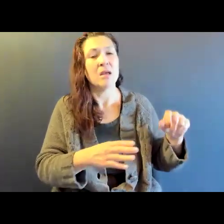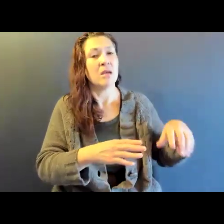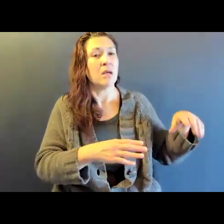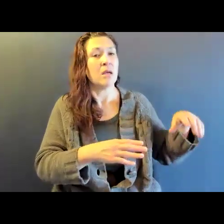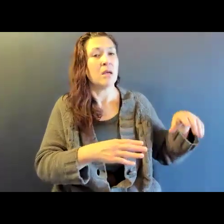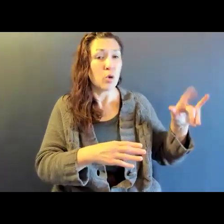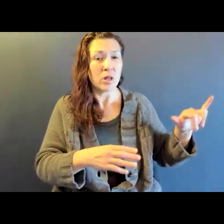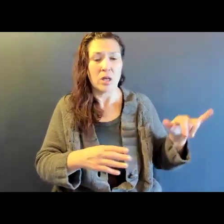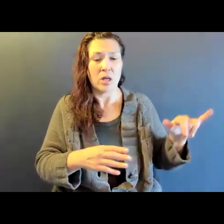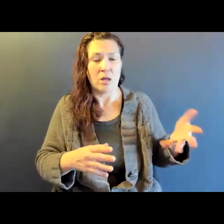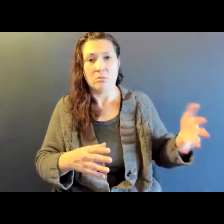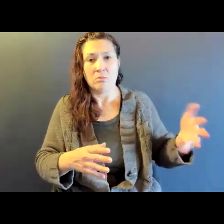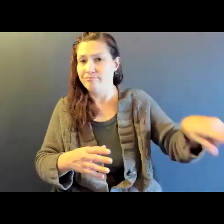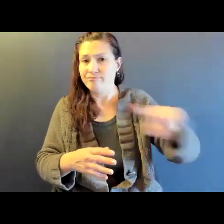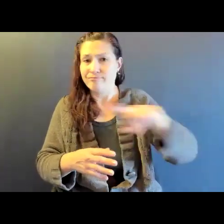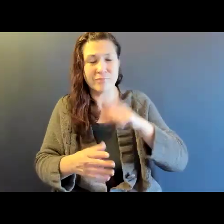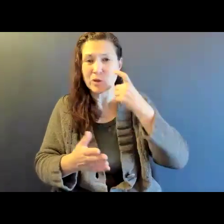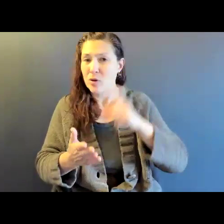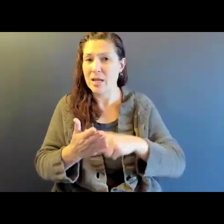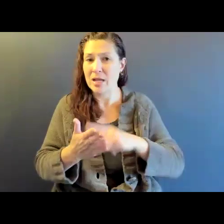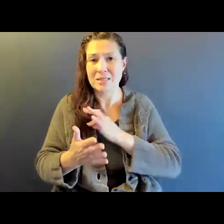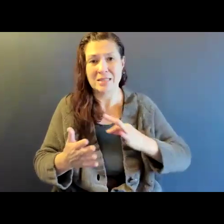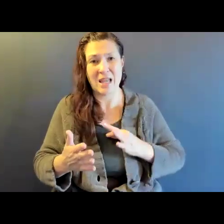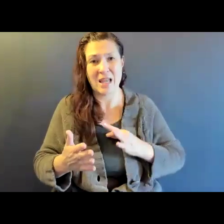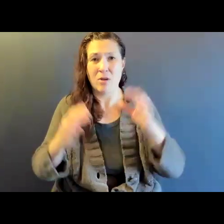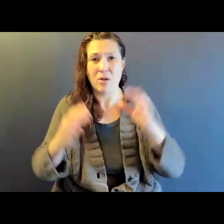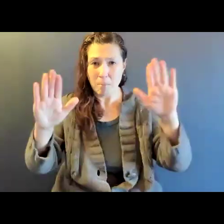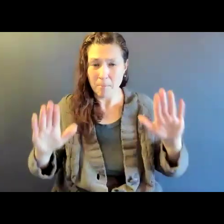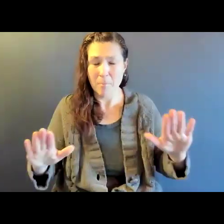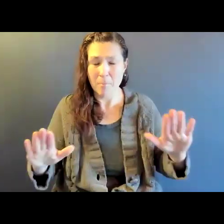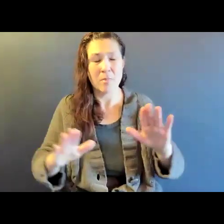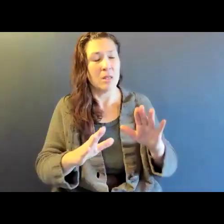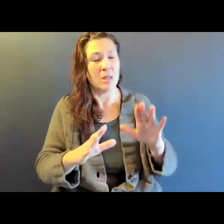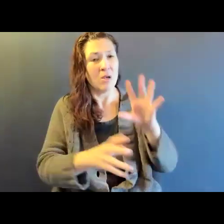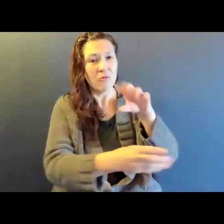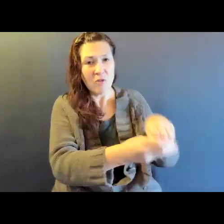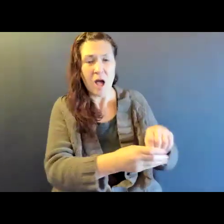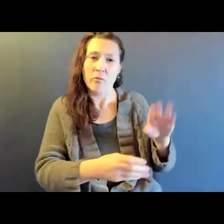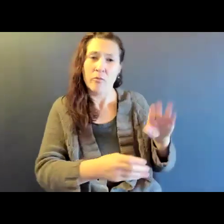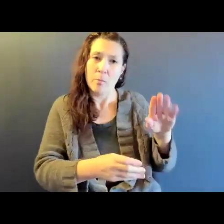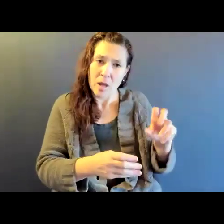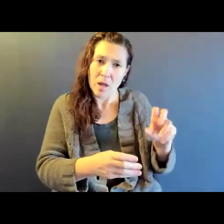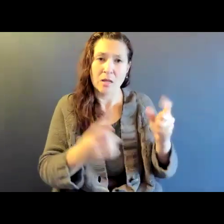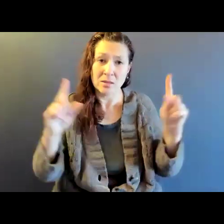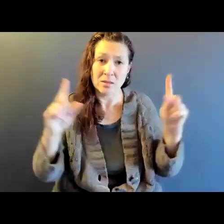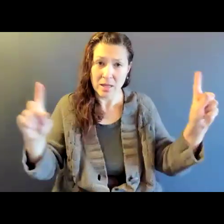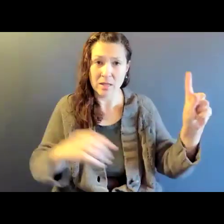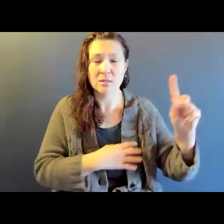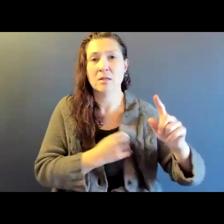were recognized this year for their outstanding contributions to district success. That list also